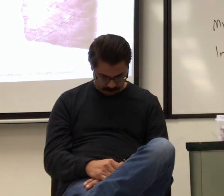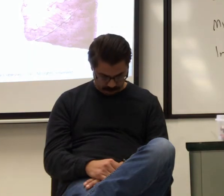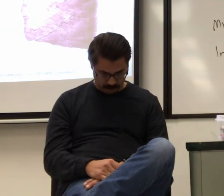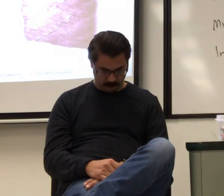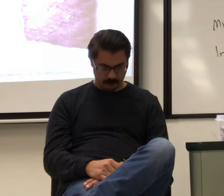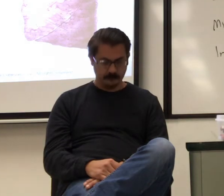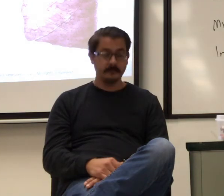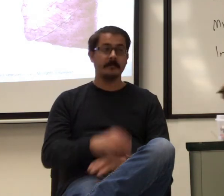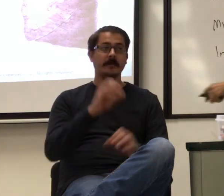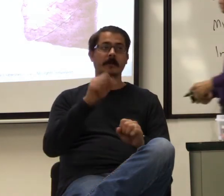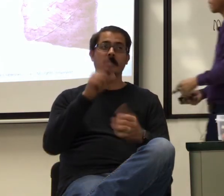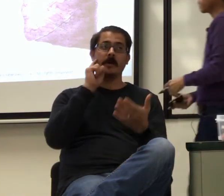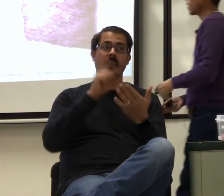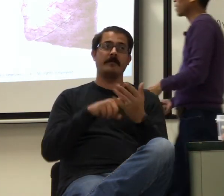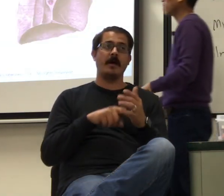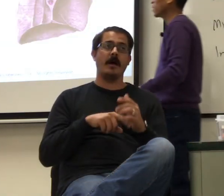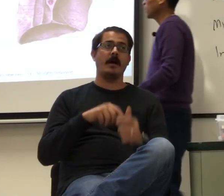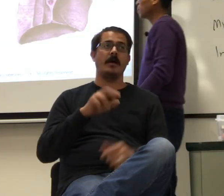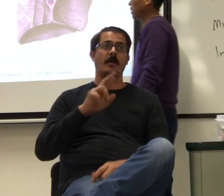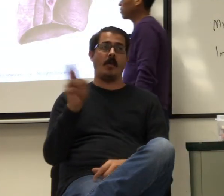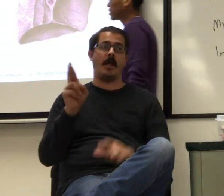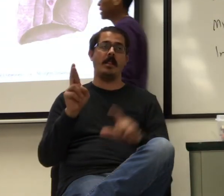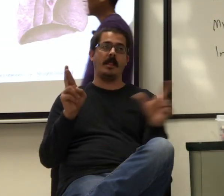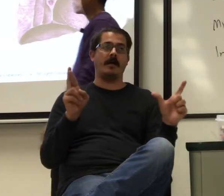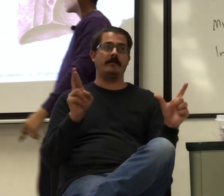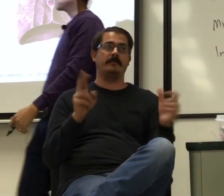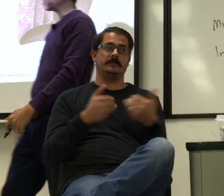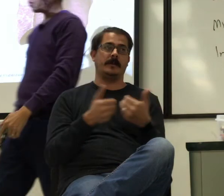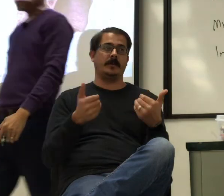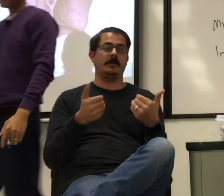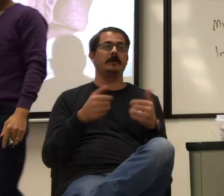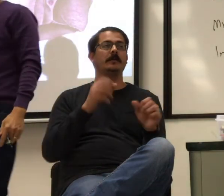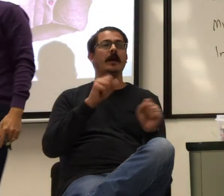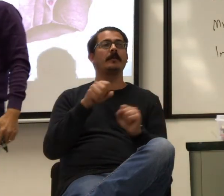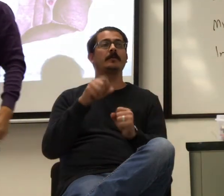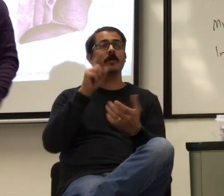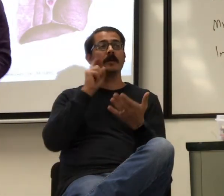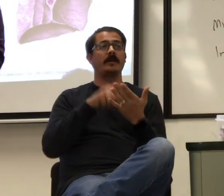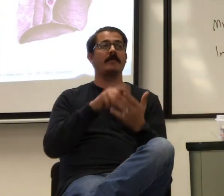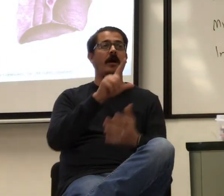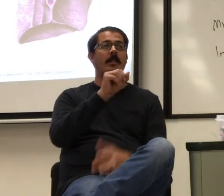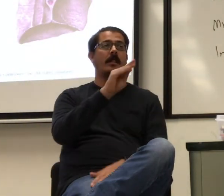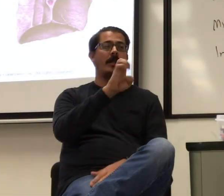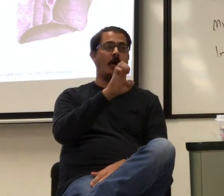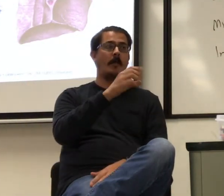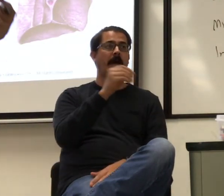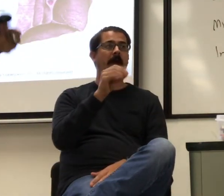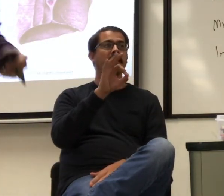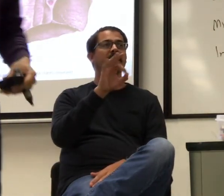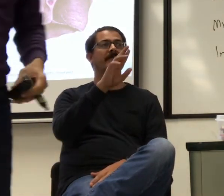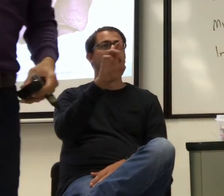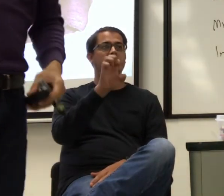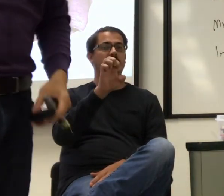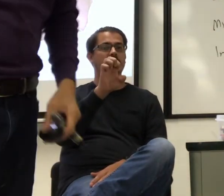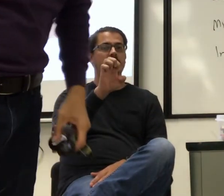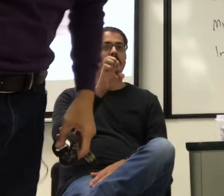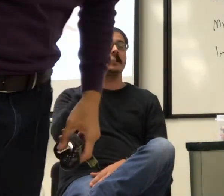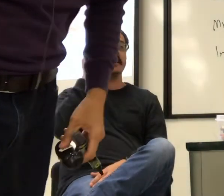So be able to tell the right lung from the left lung, be able to identify the lobes and fissures, and if you turn the lungs